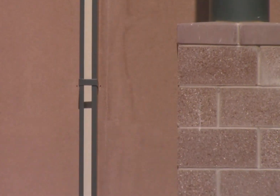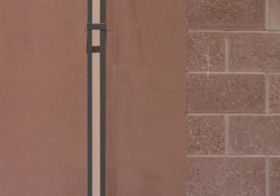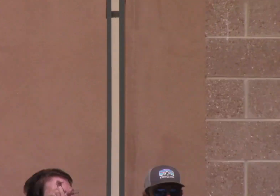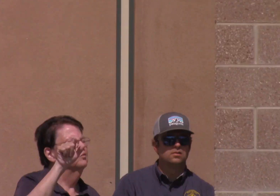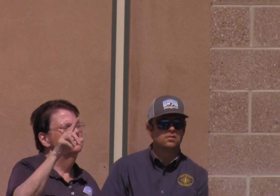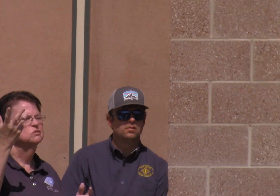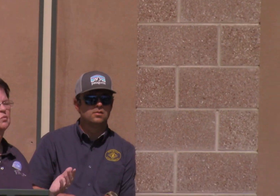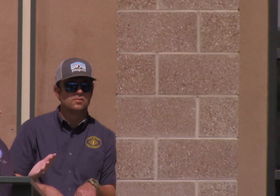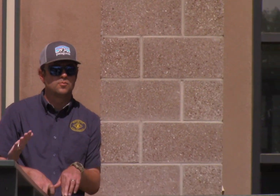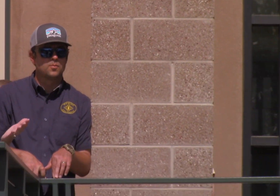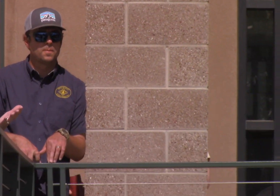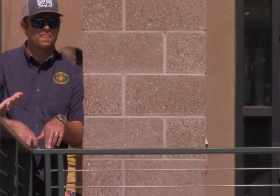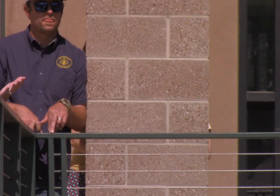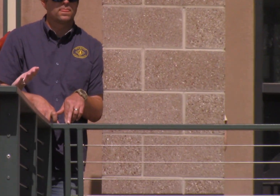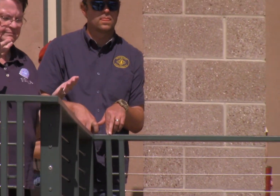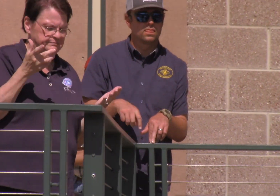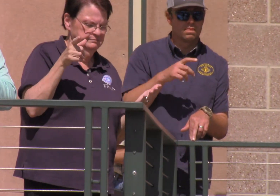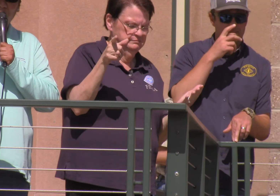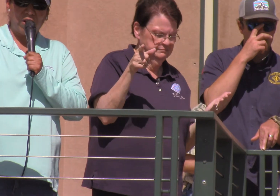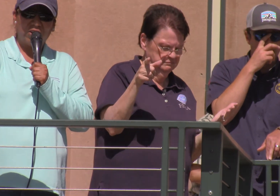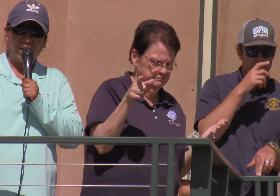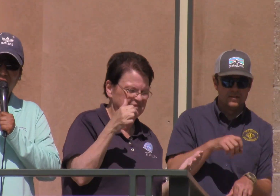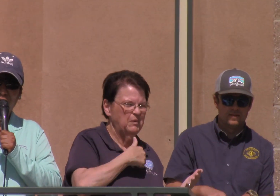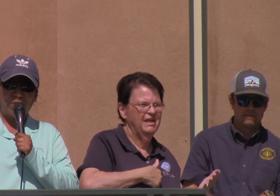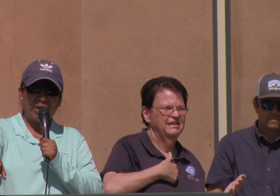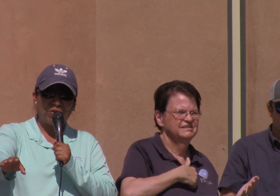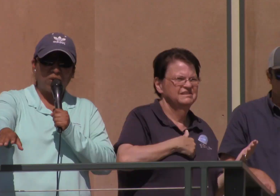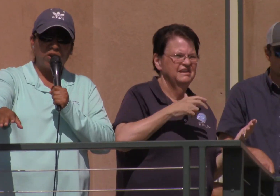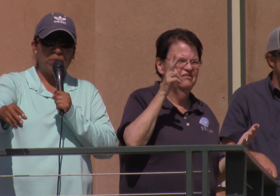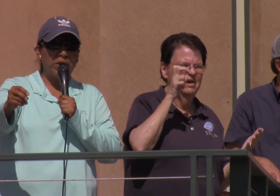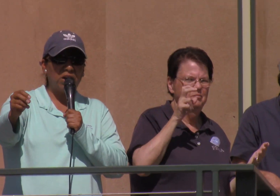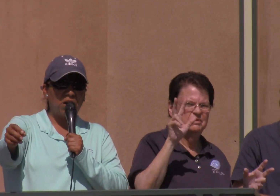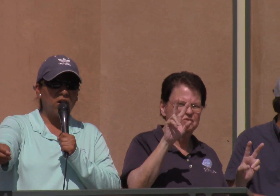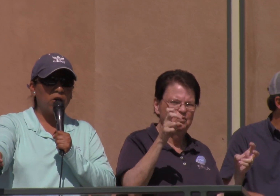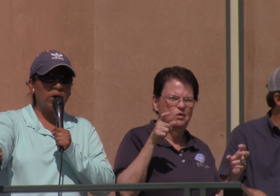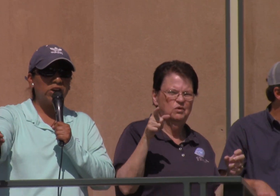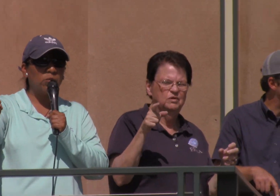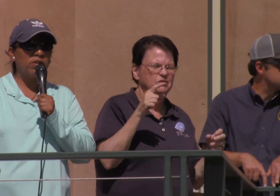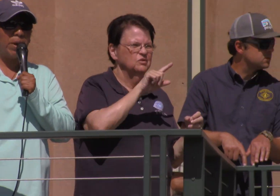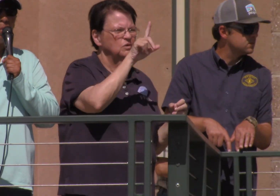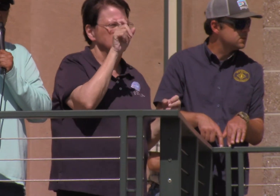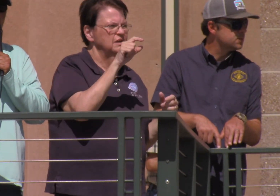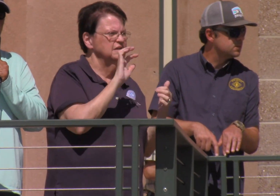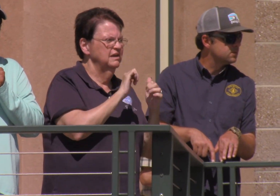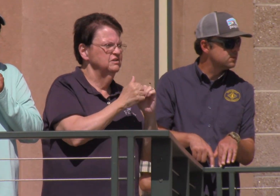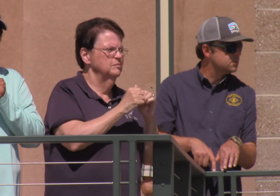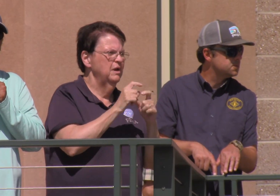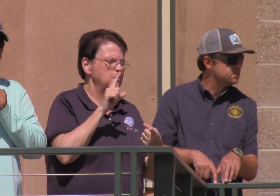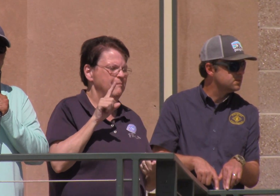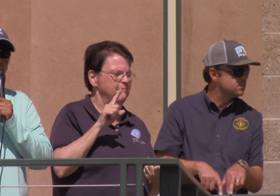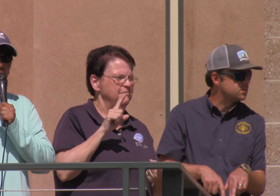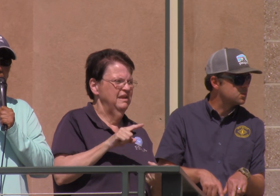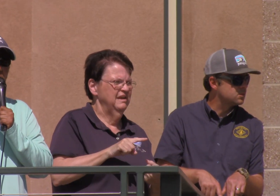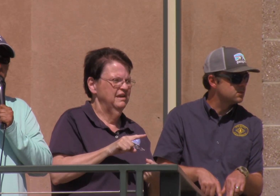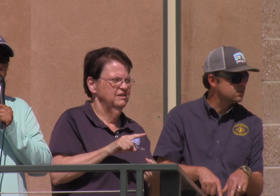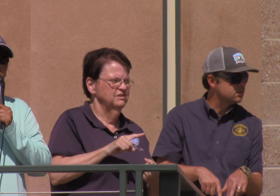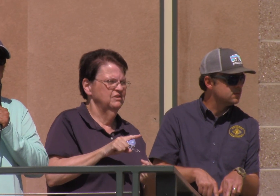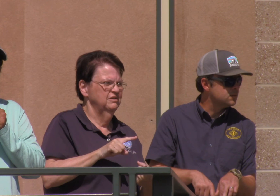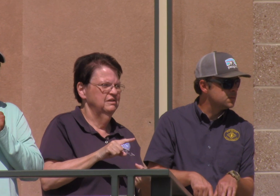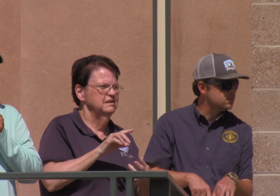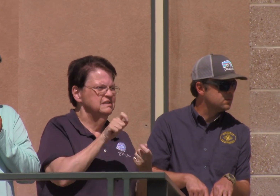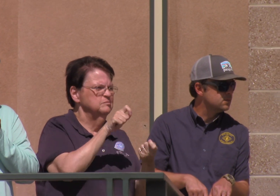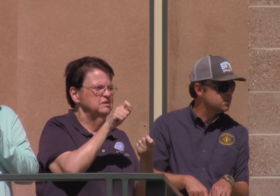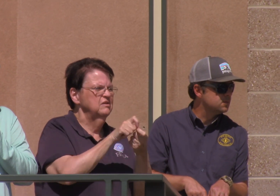question was about, and I apologize if I misquote you, but her question was about mitigation and in